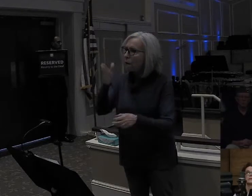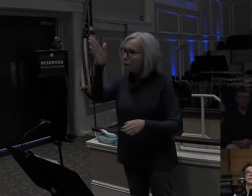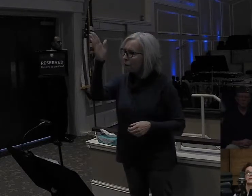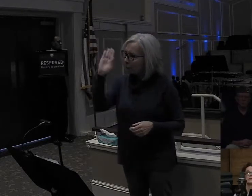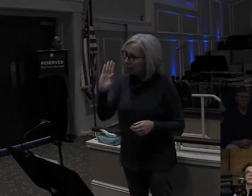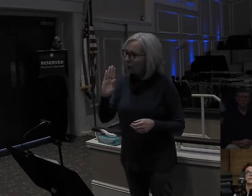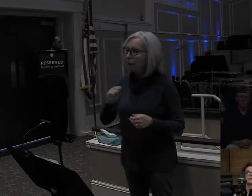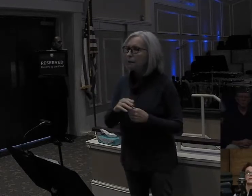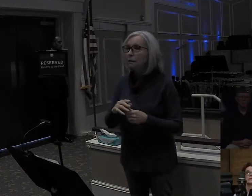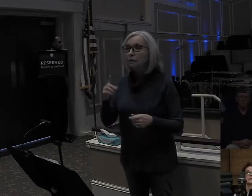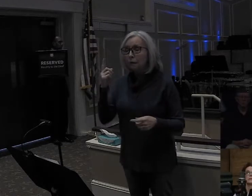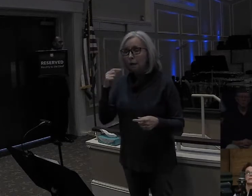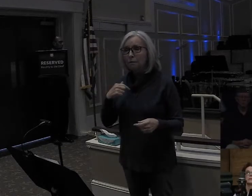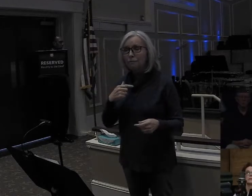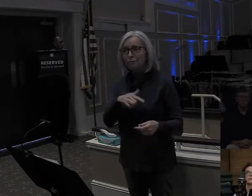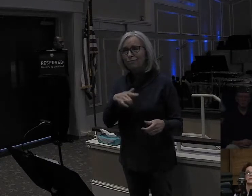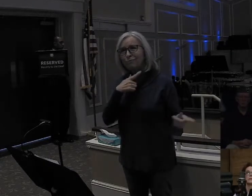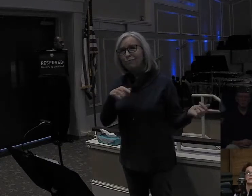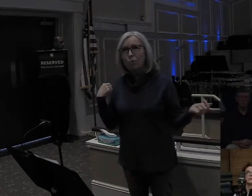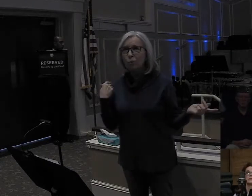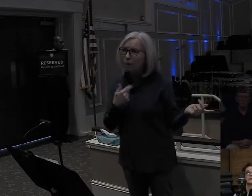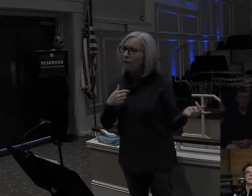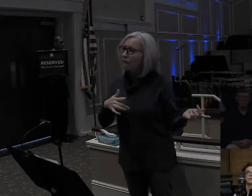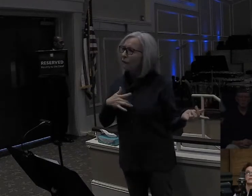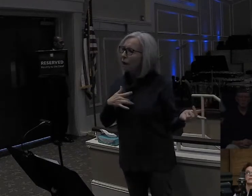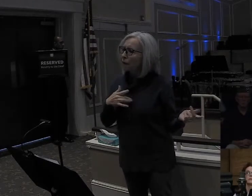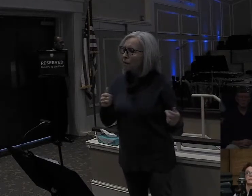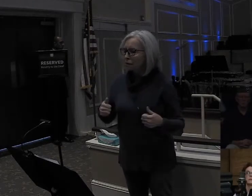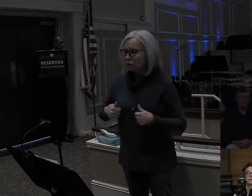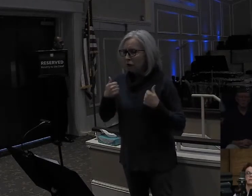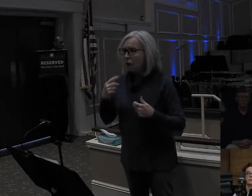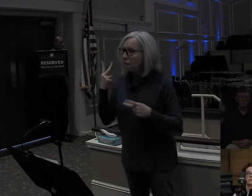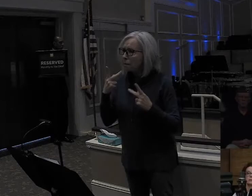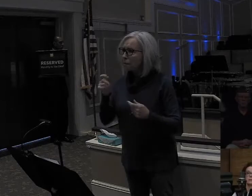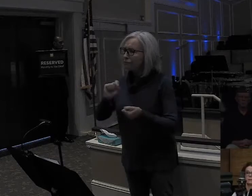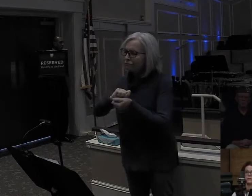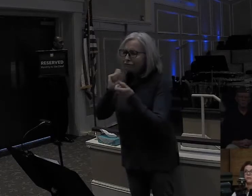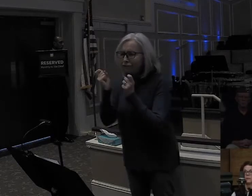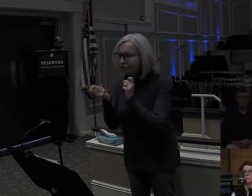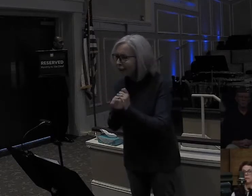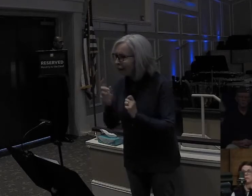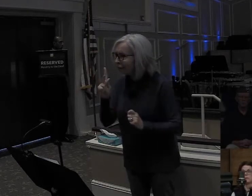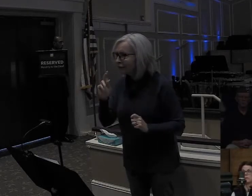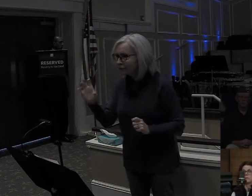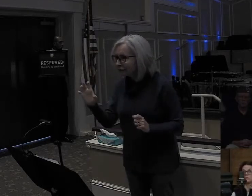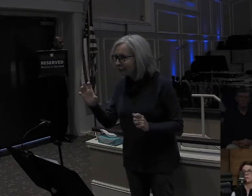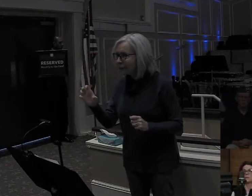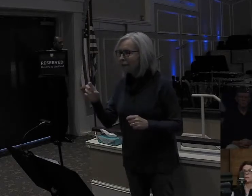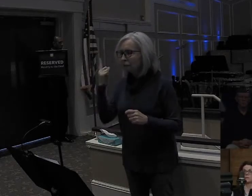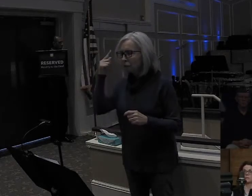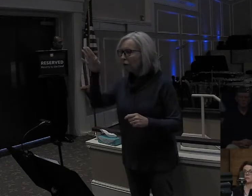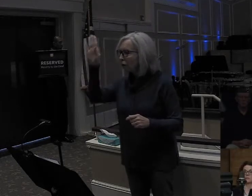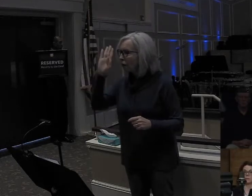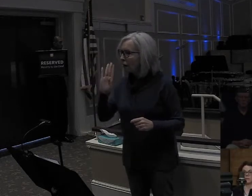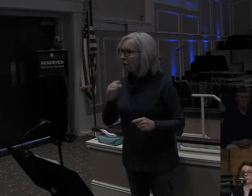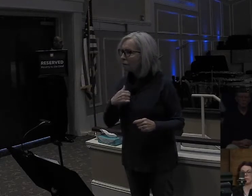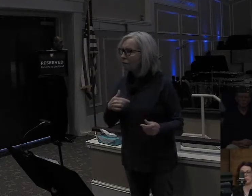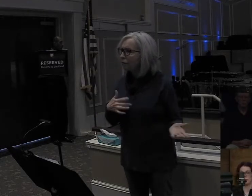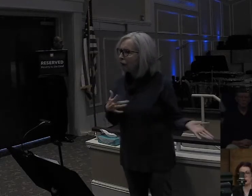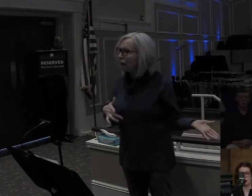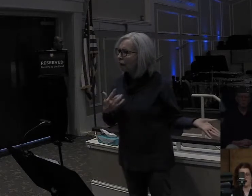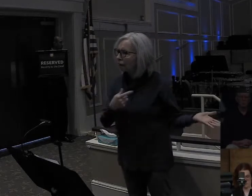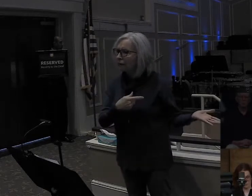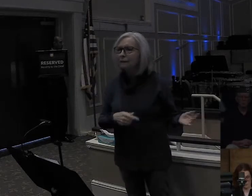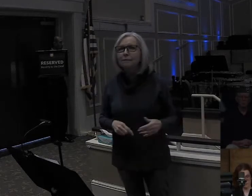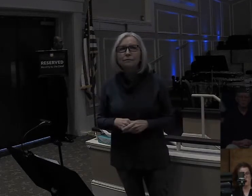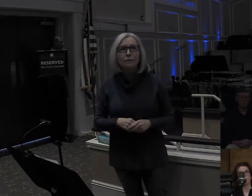used to transform Kansas City and the entire world. Honestly, that's something that we get excited about. And the cool thing is that we've already seen